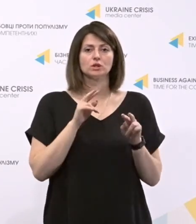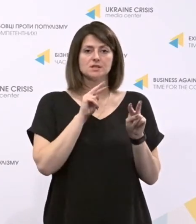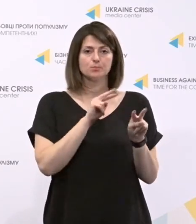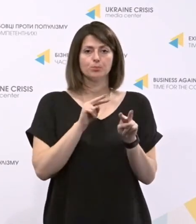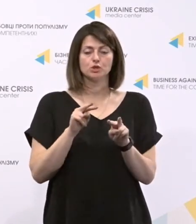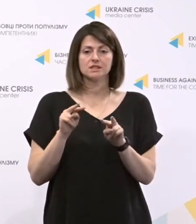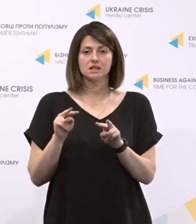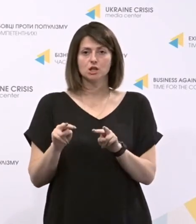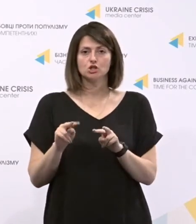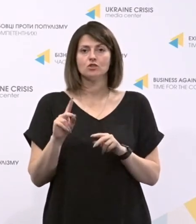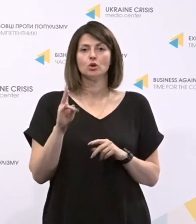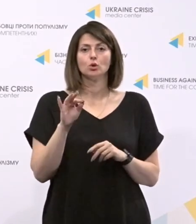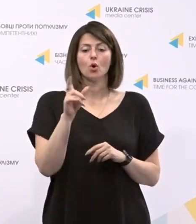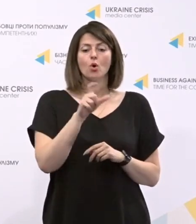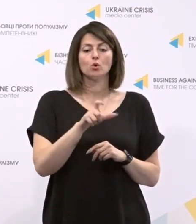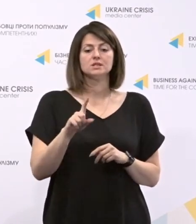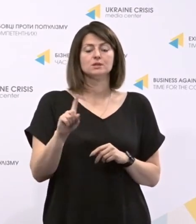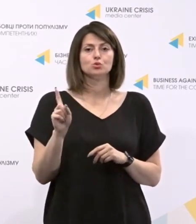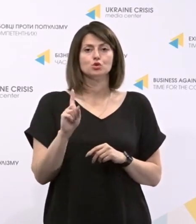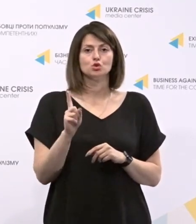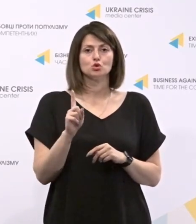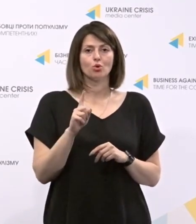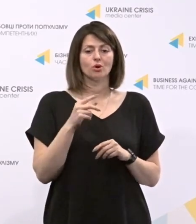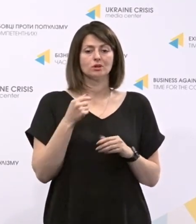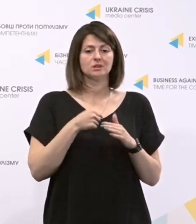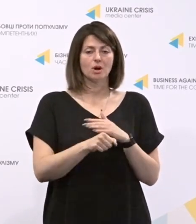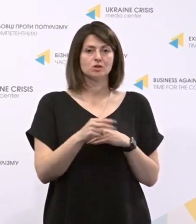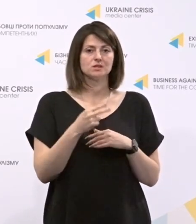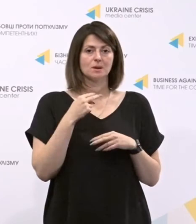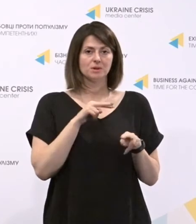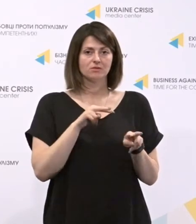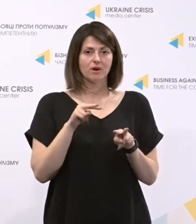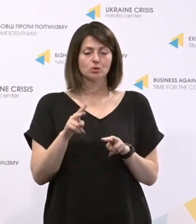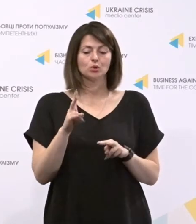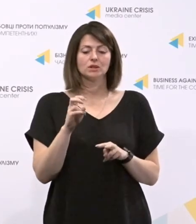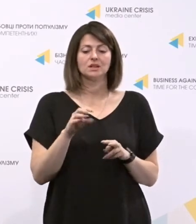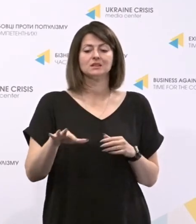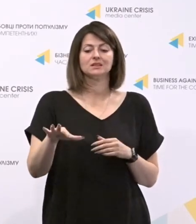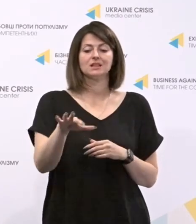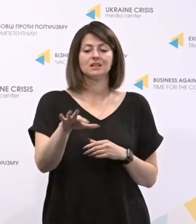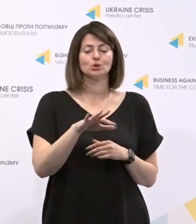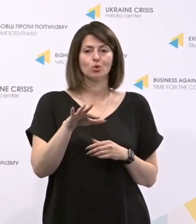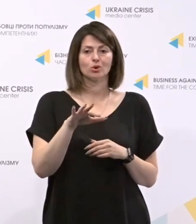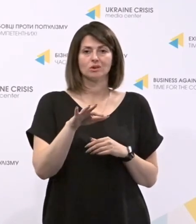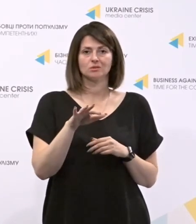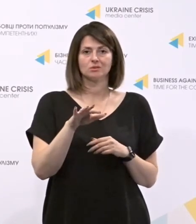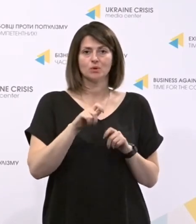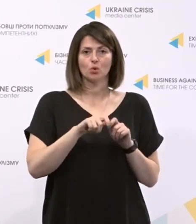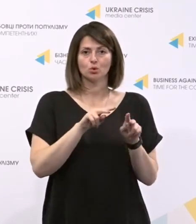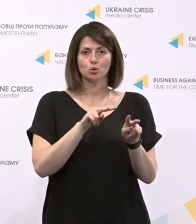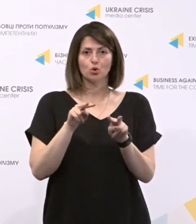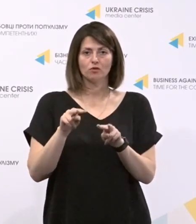And no access to Crimea in line with the UN General Assembly resolutions.